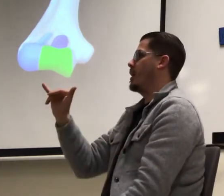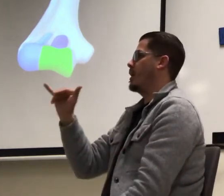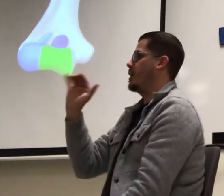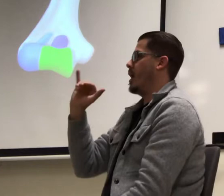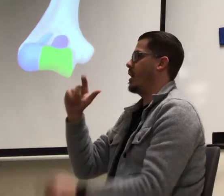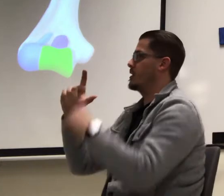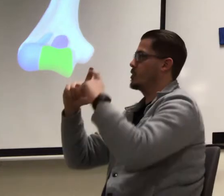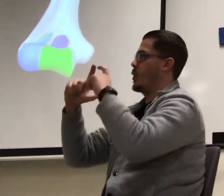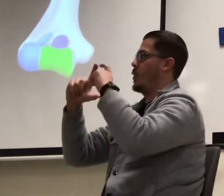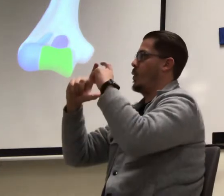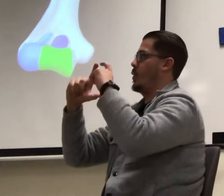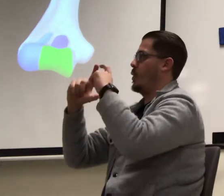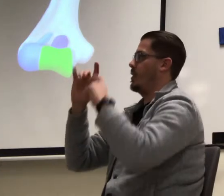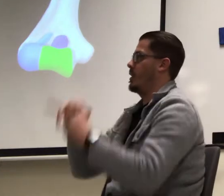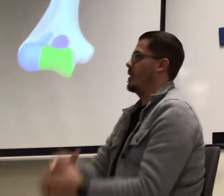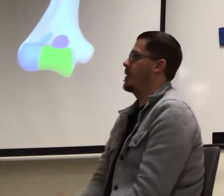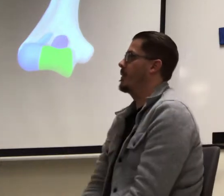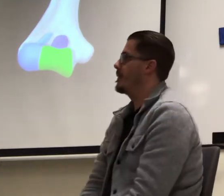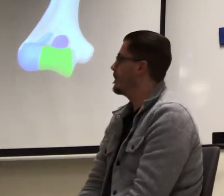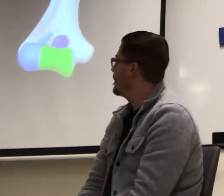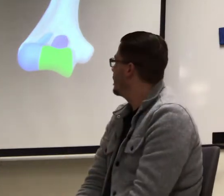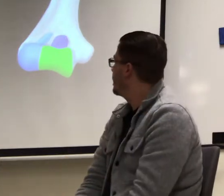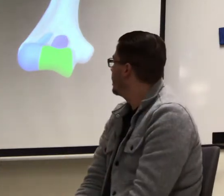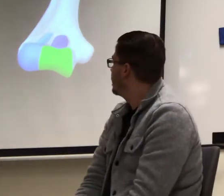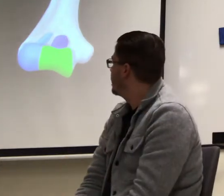I just should have used that as how I describe it.